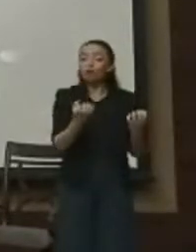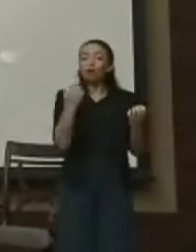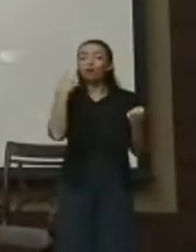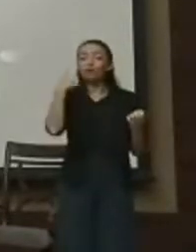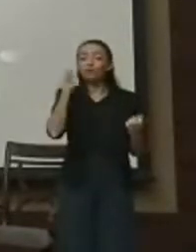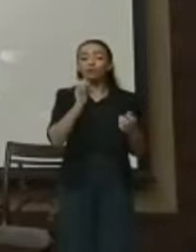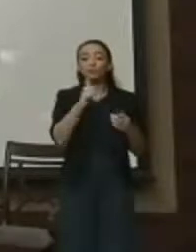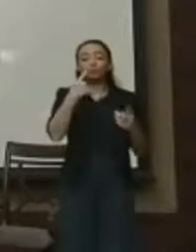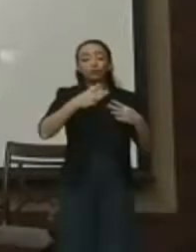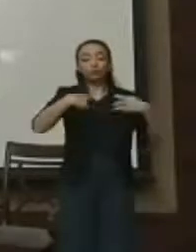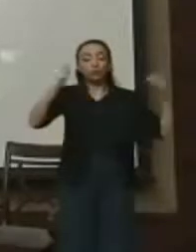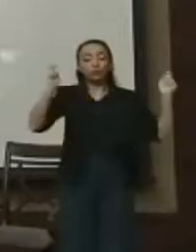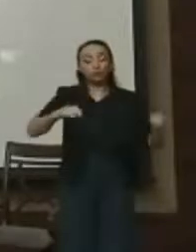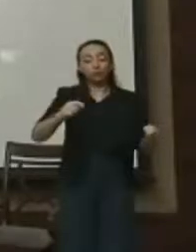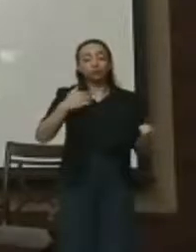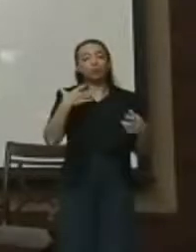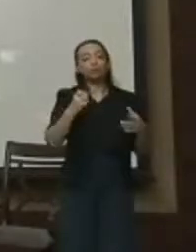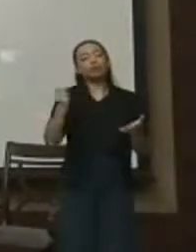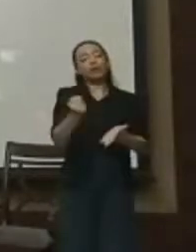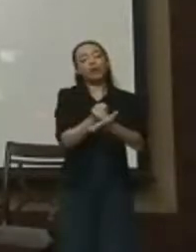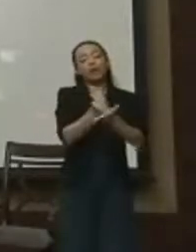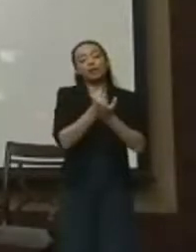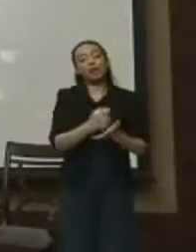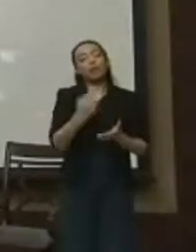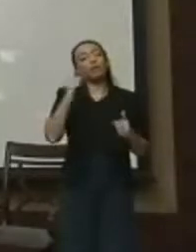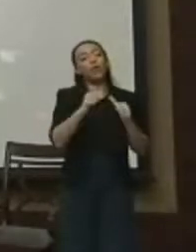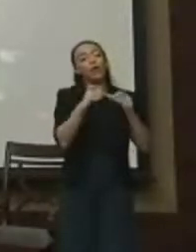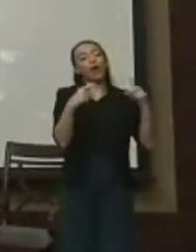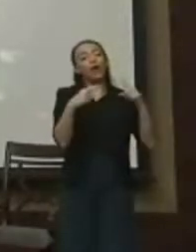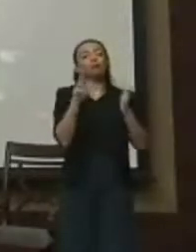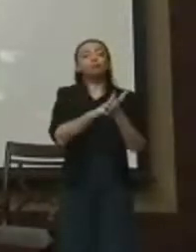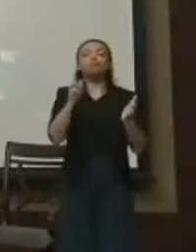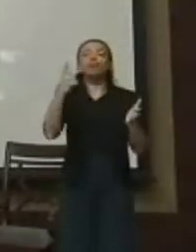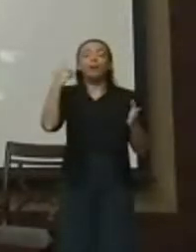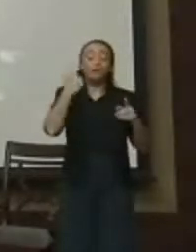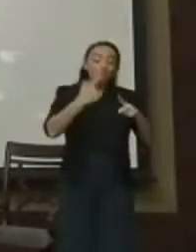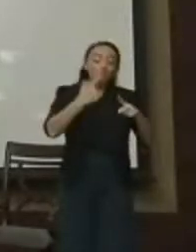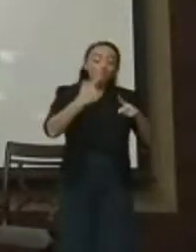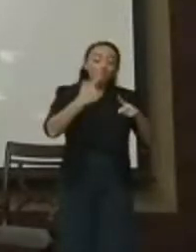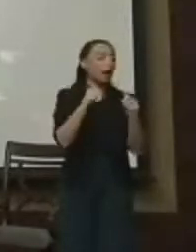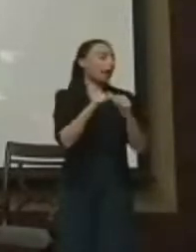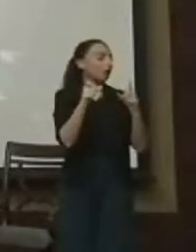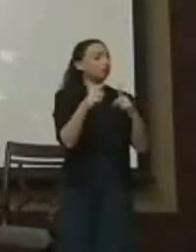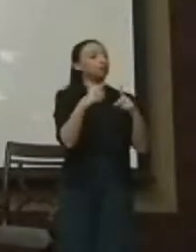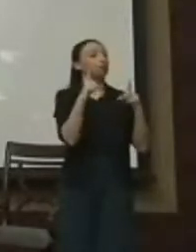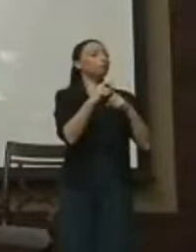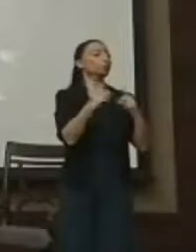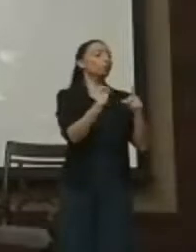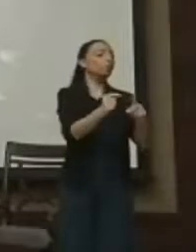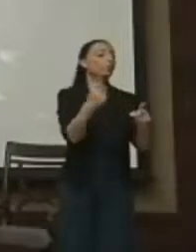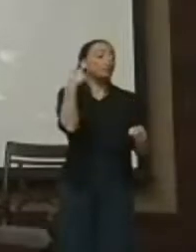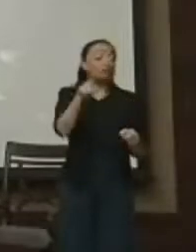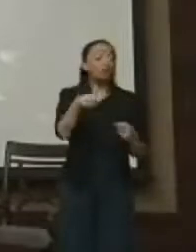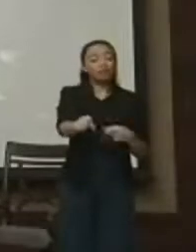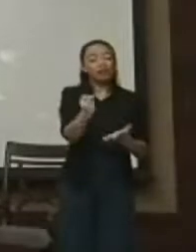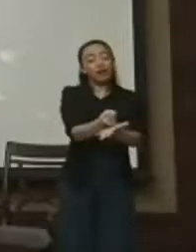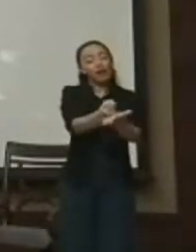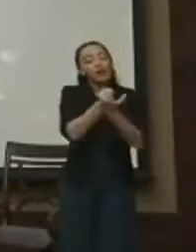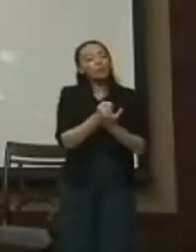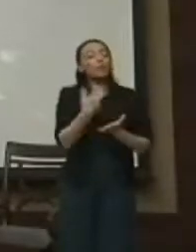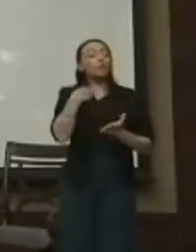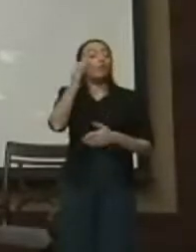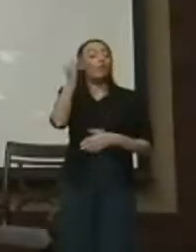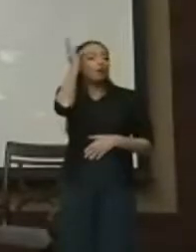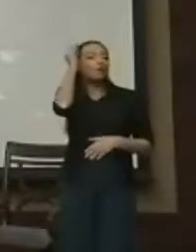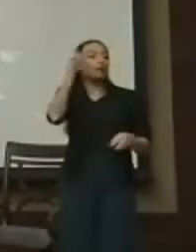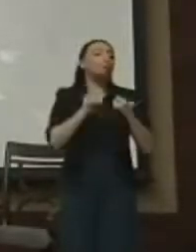our judiciary to help us enact this, or rather enact it has happened. If you can actually make this and raise the level of